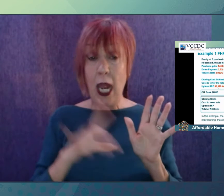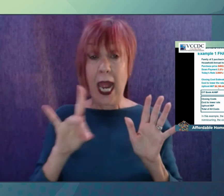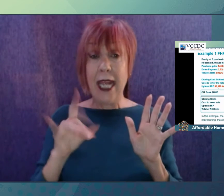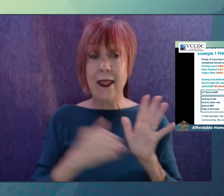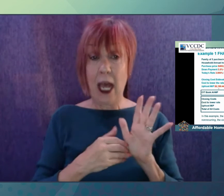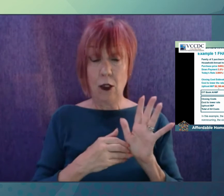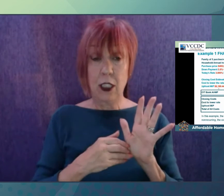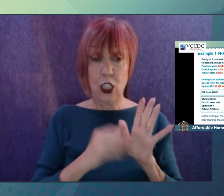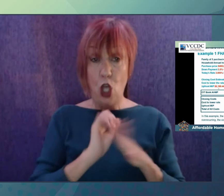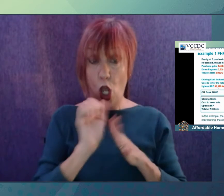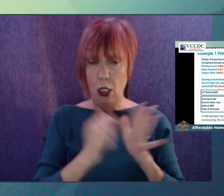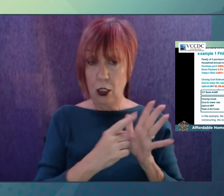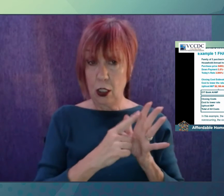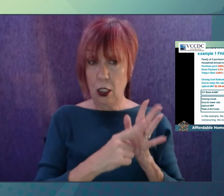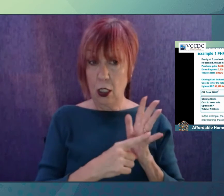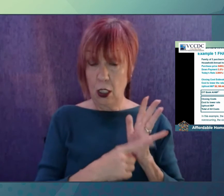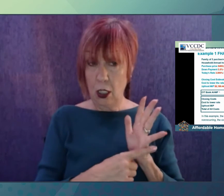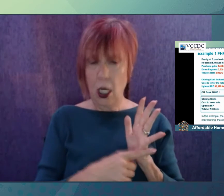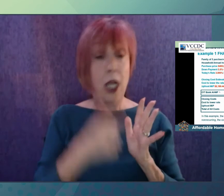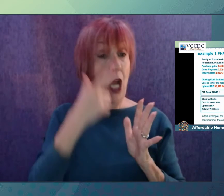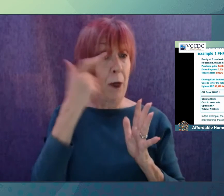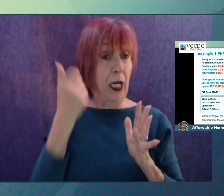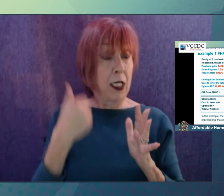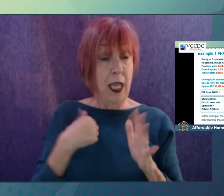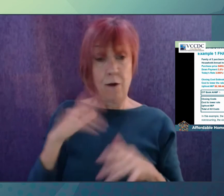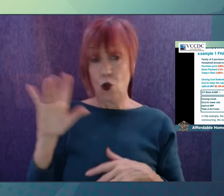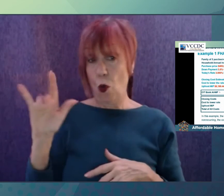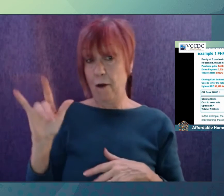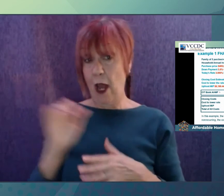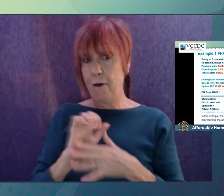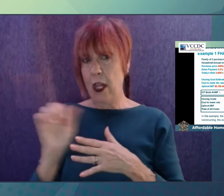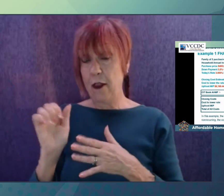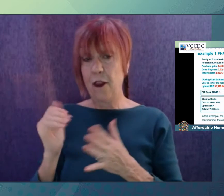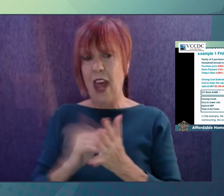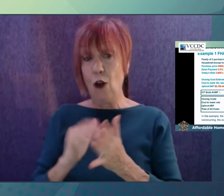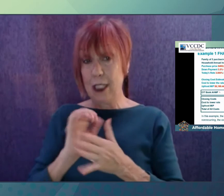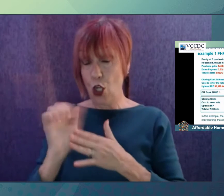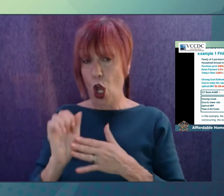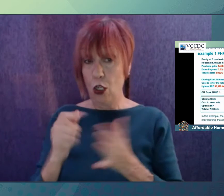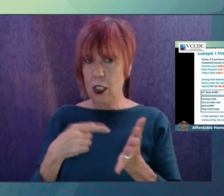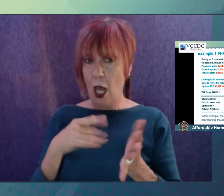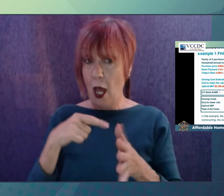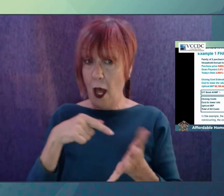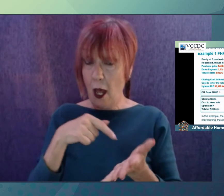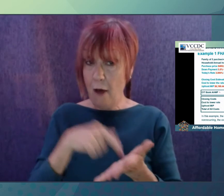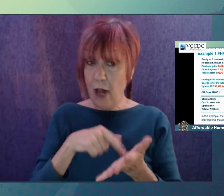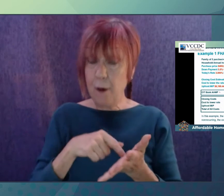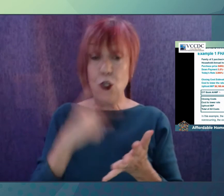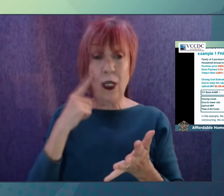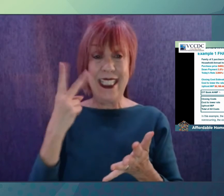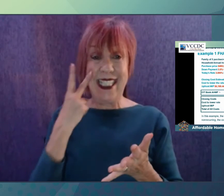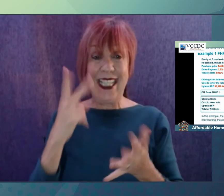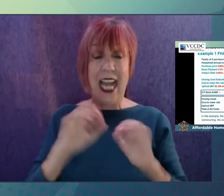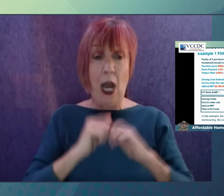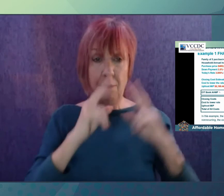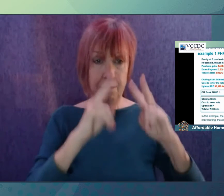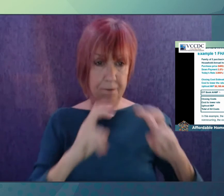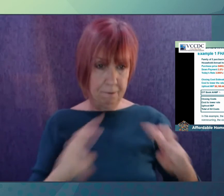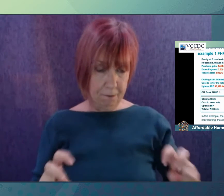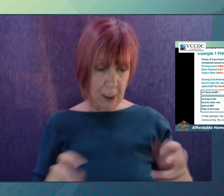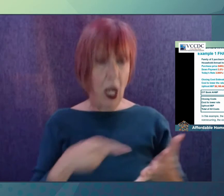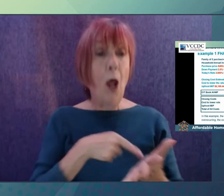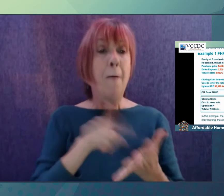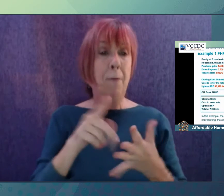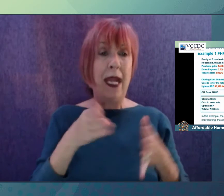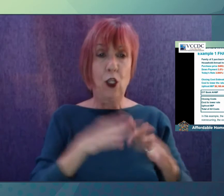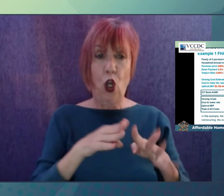$88,190. Being that we have $25,000 available to cover these costs, you can see how it's broken down. We covered the closing